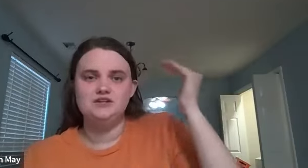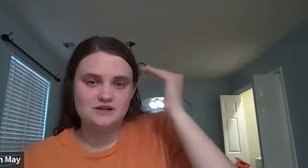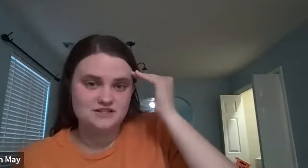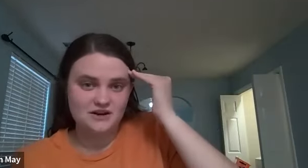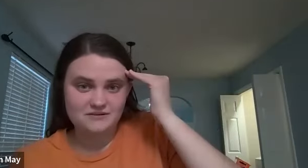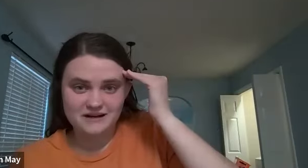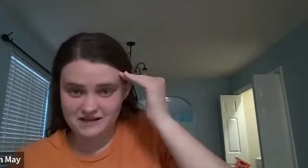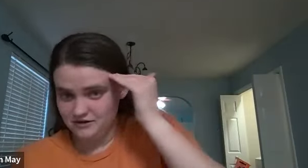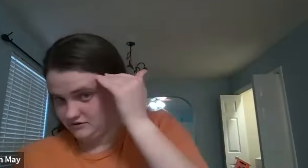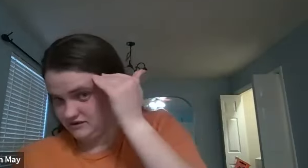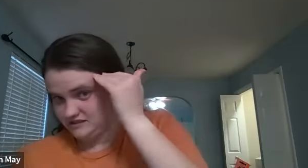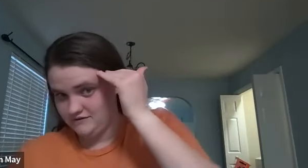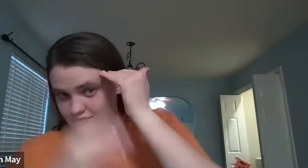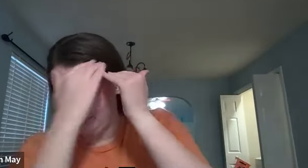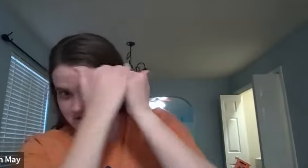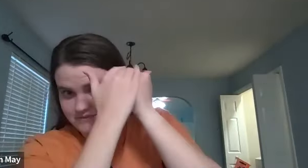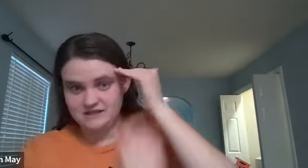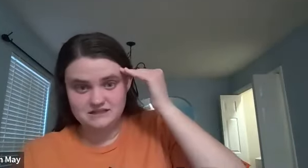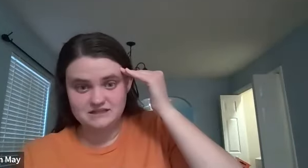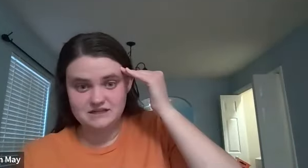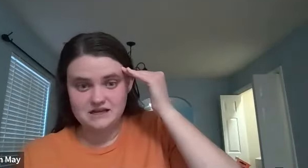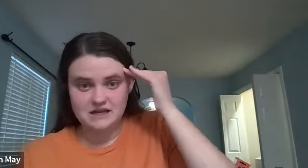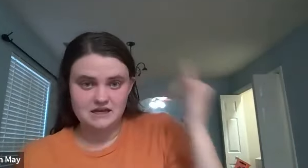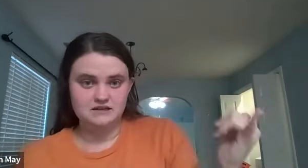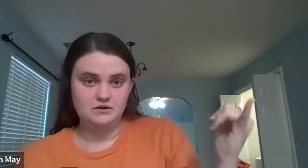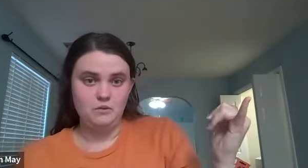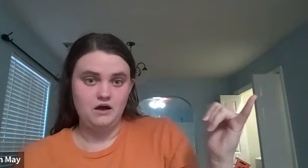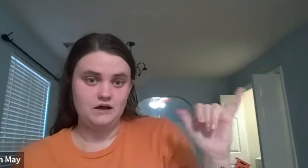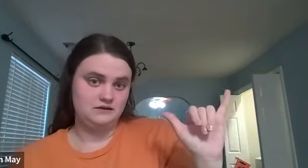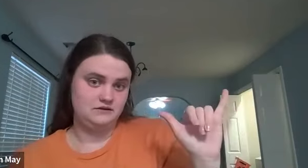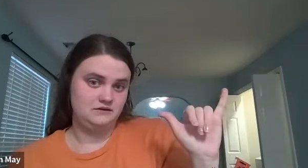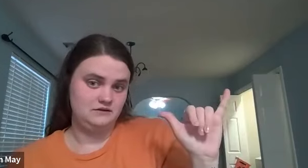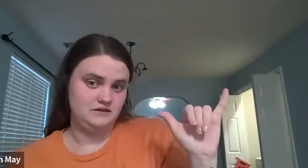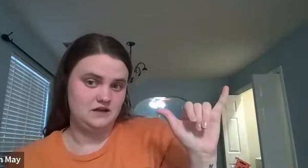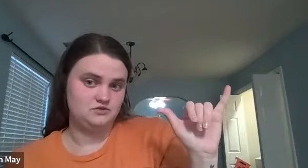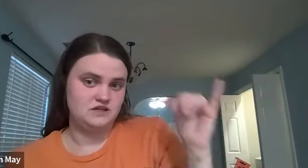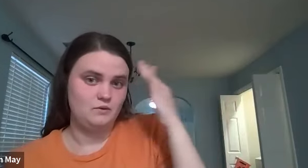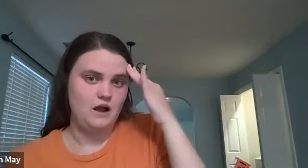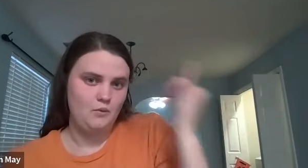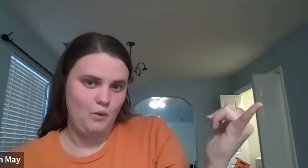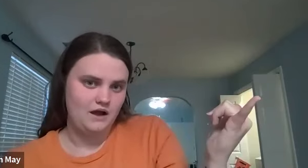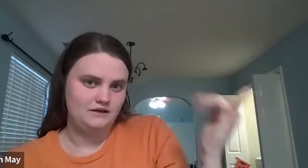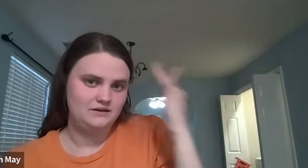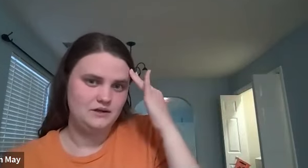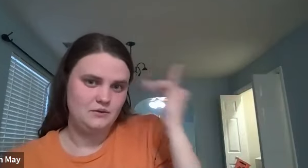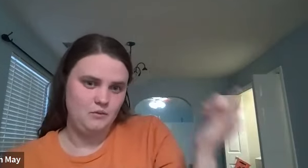going to start right here to the side of your forehead bent and end in a Y. The actual sign for why. Why.